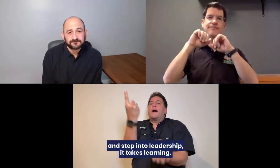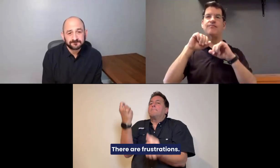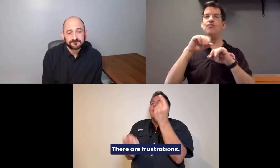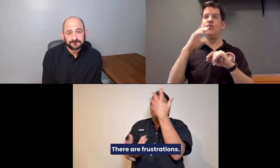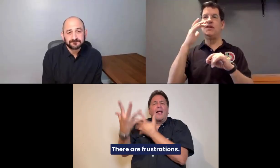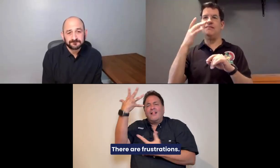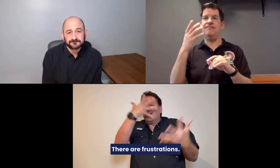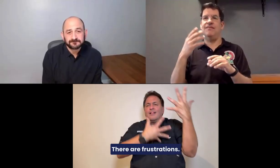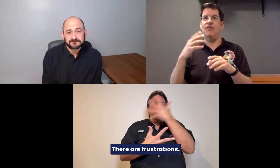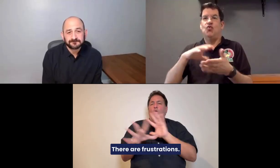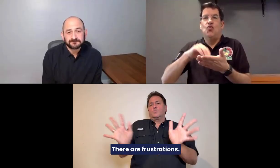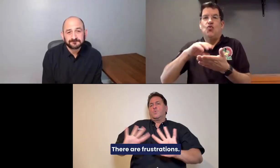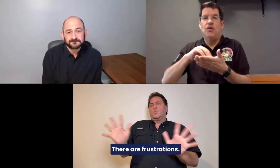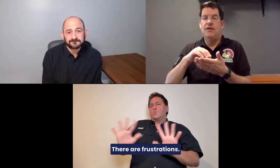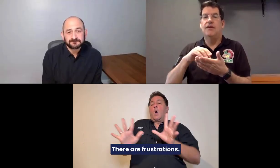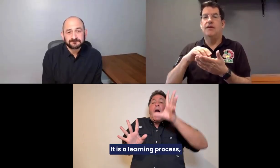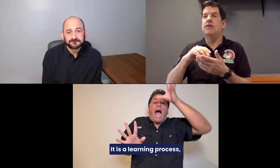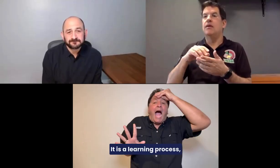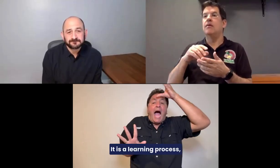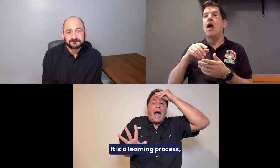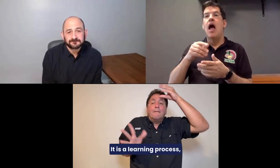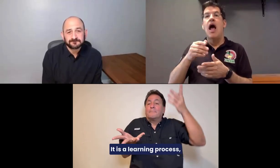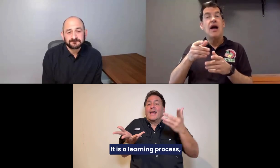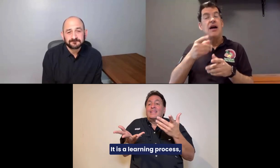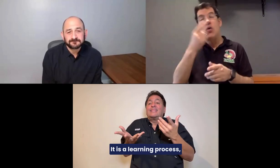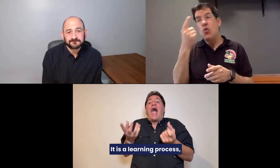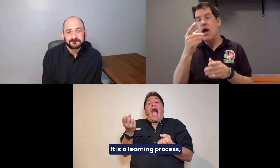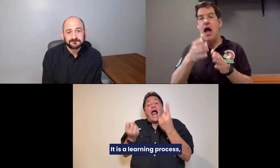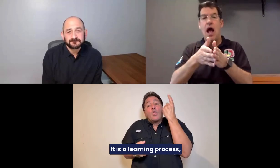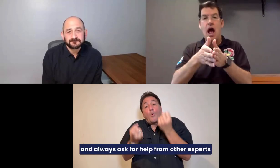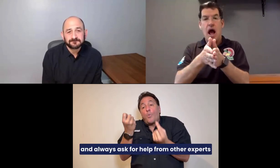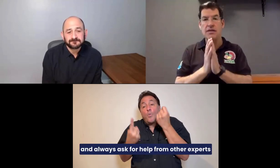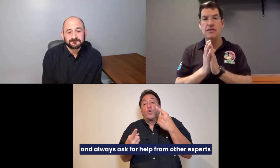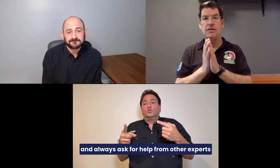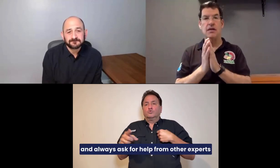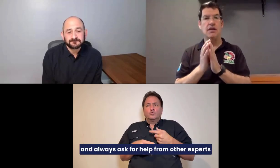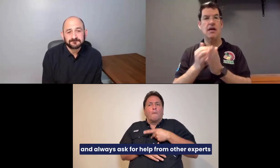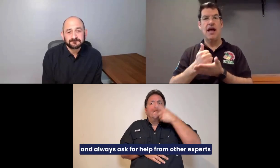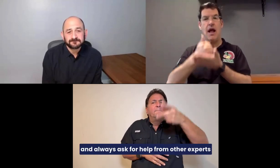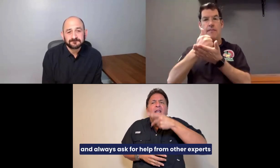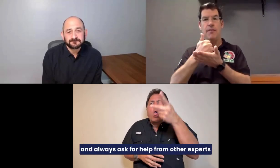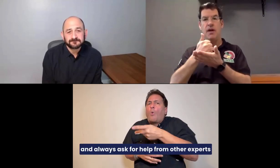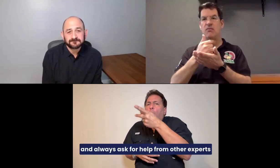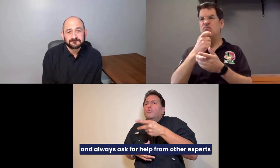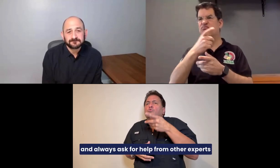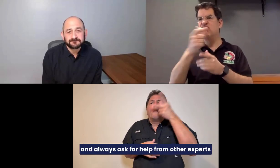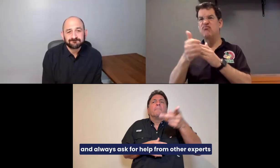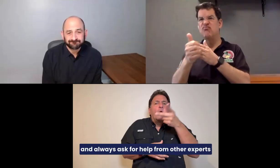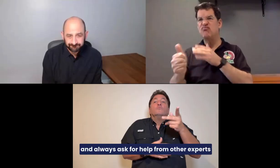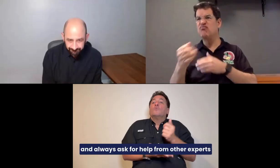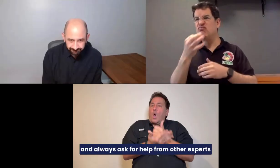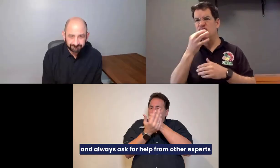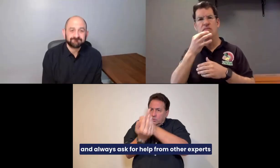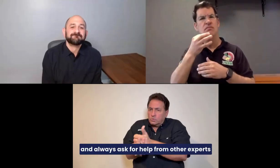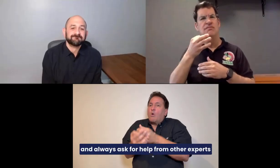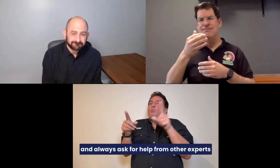learning. There are frustrations. It is a learning process. And always ask for help